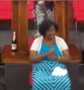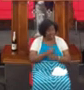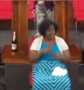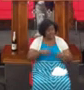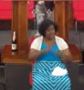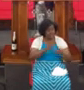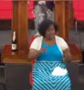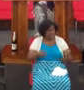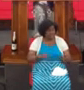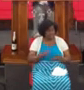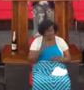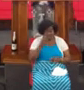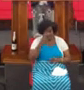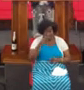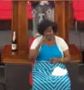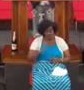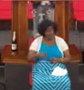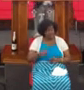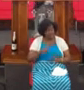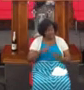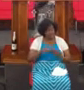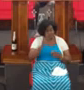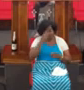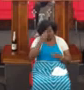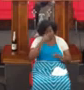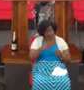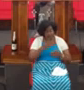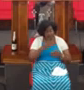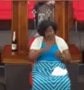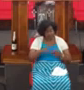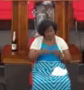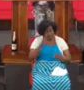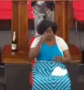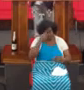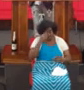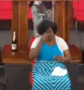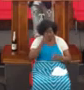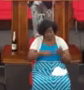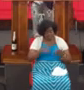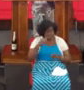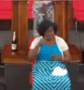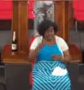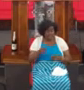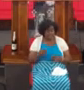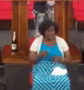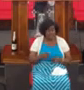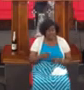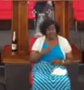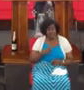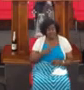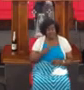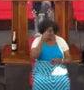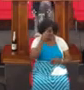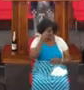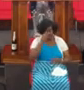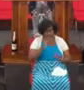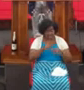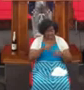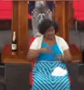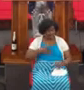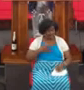and we see the need. We are too concerned about what people think about what people say. We are too concerned about how they